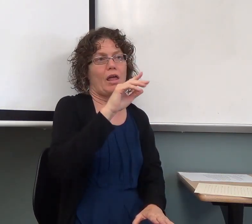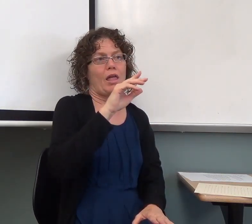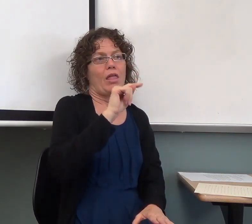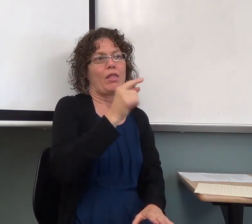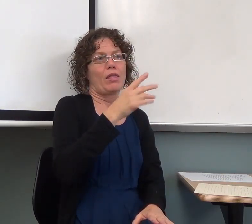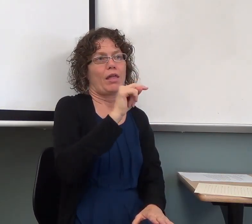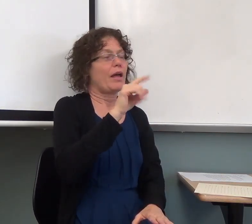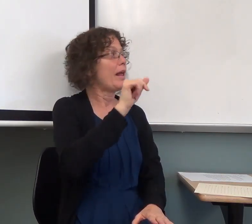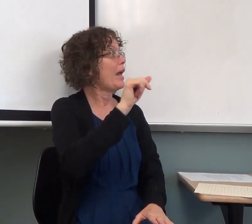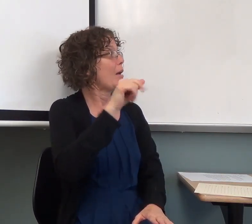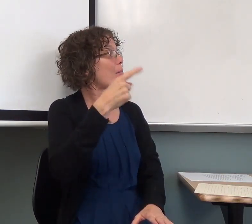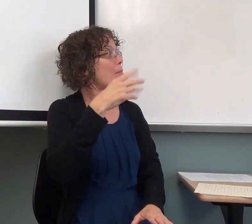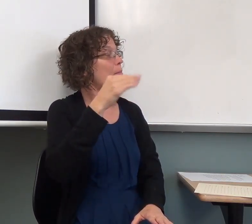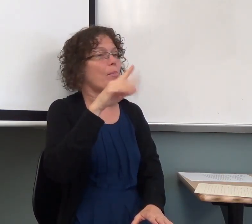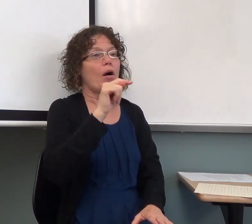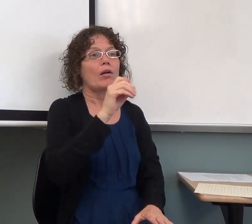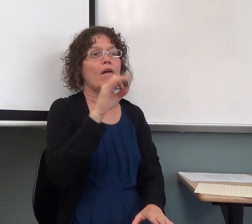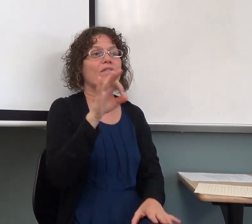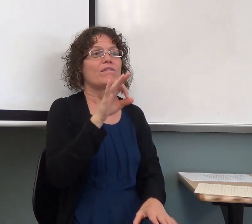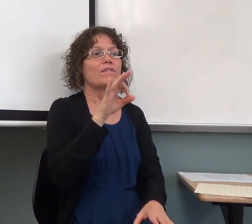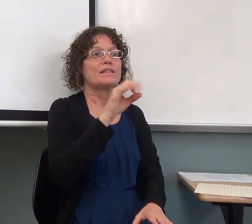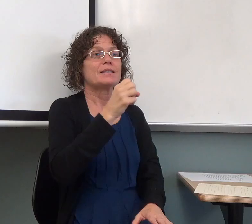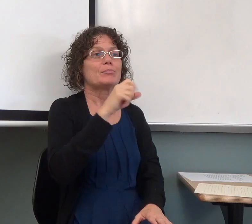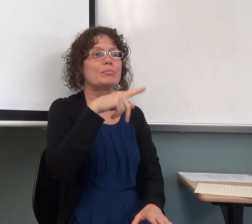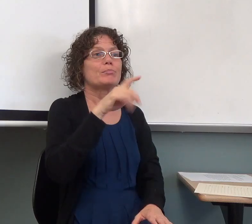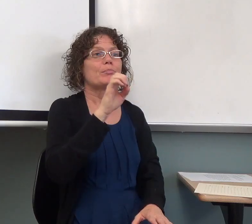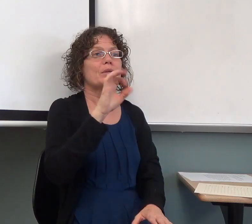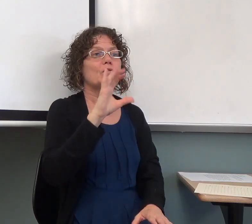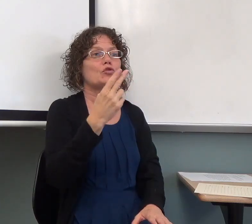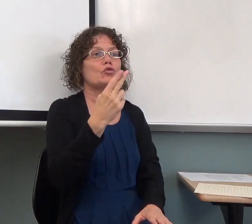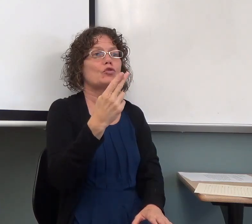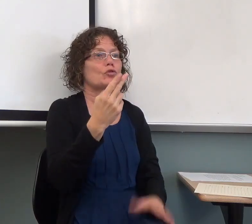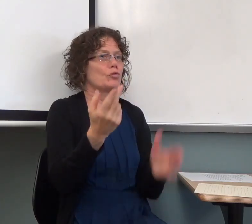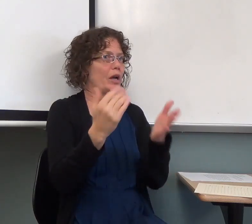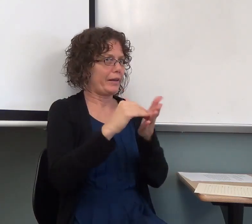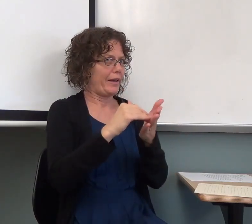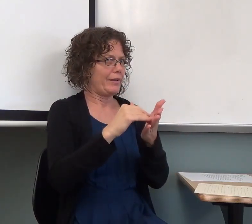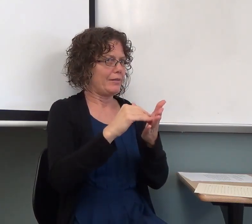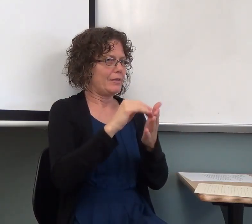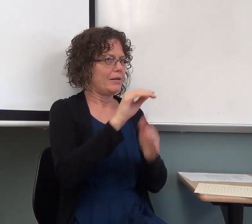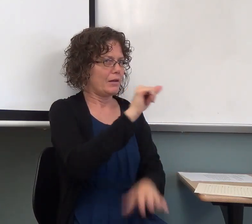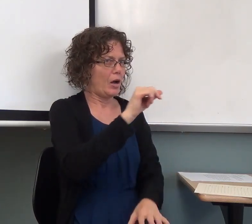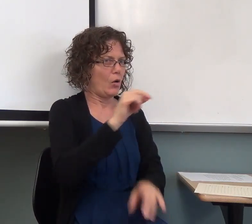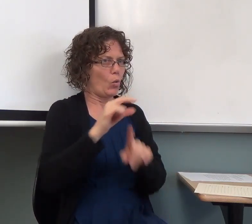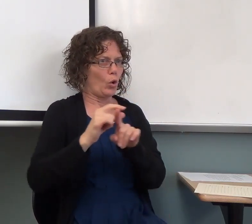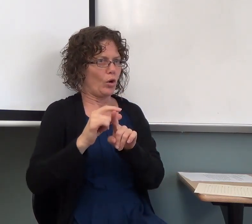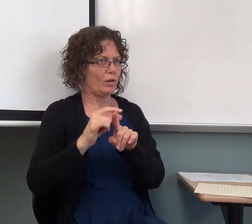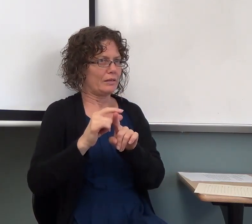part of speech, again, a word, okay, a word,